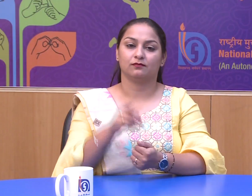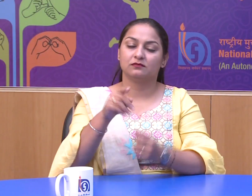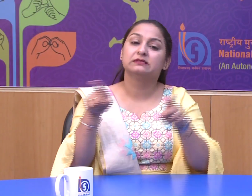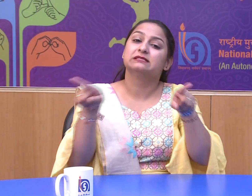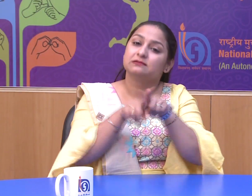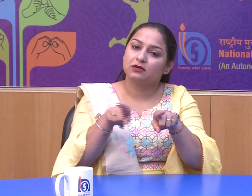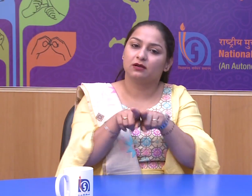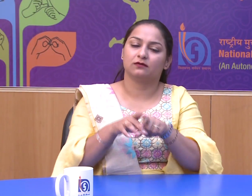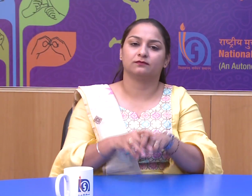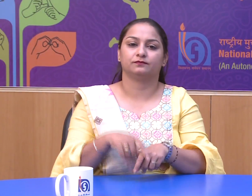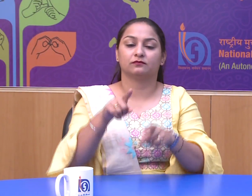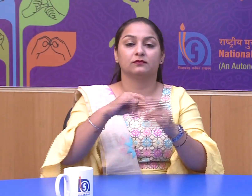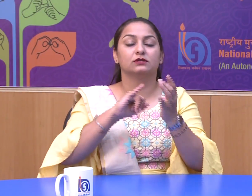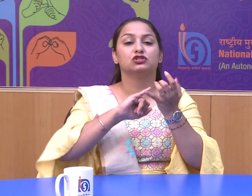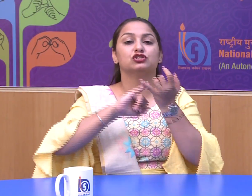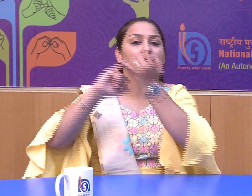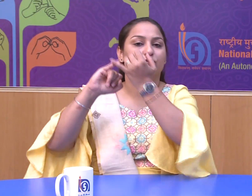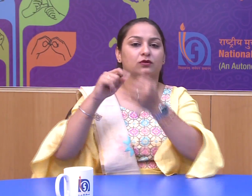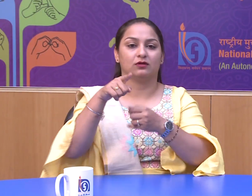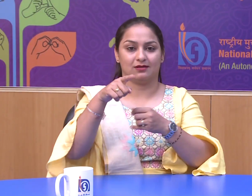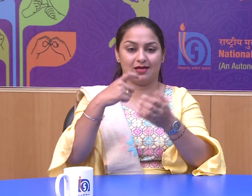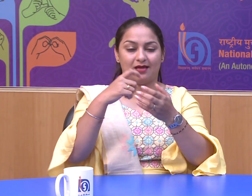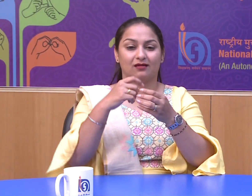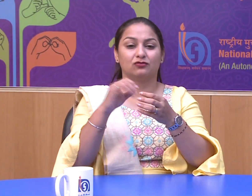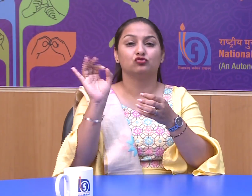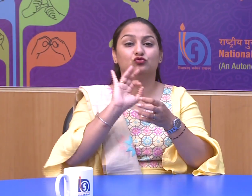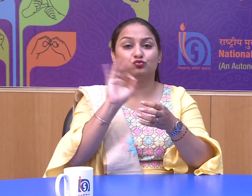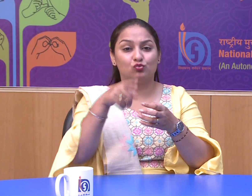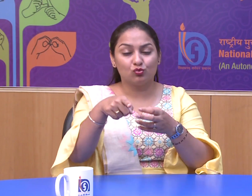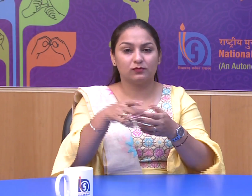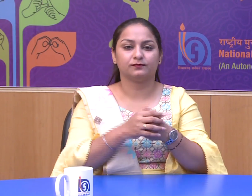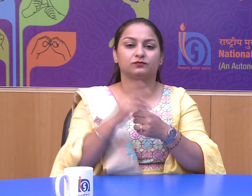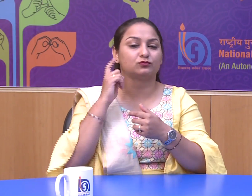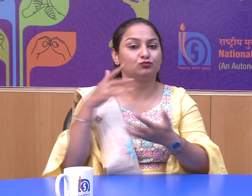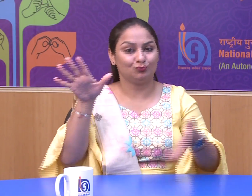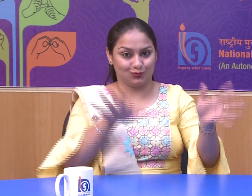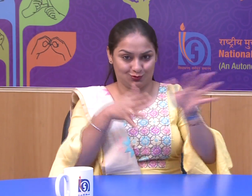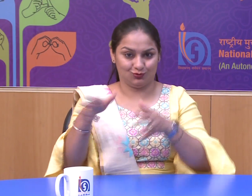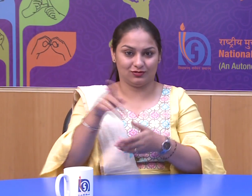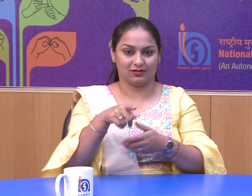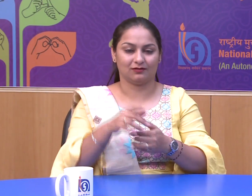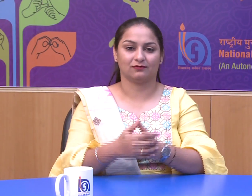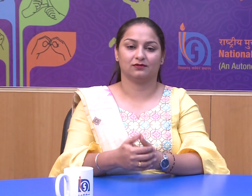Similarly, in the south, the Carnatic school of music developed.